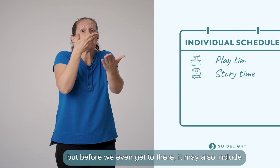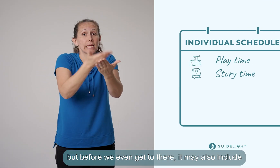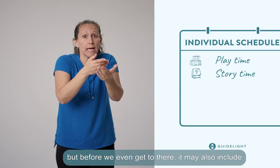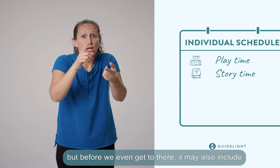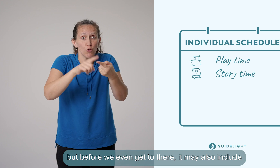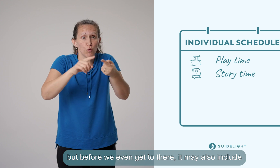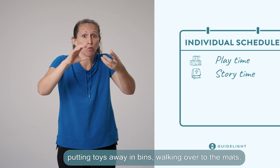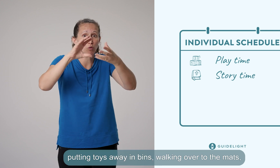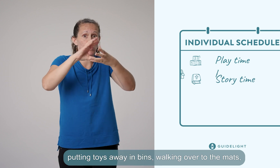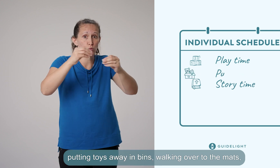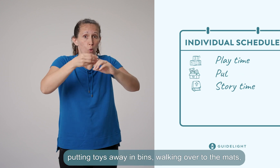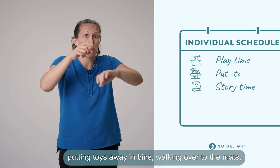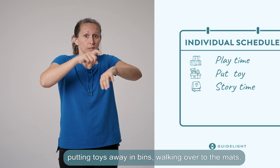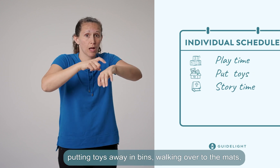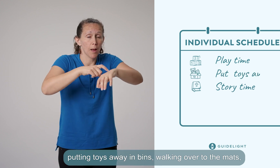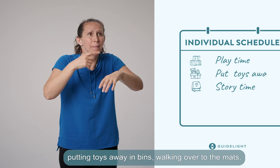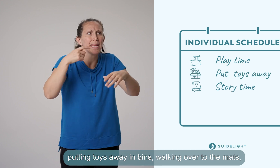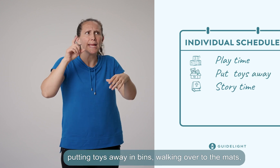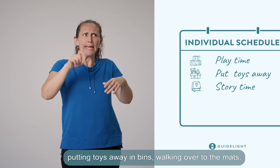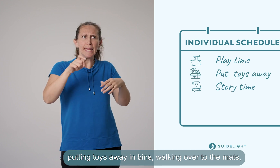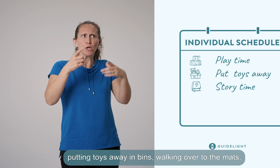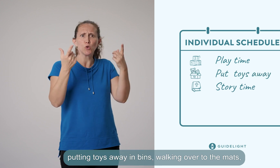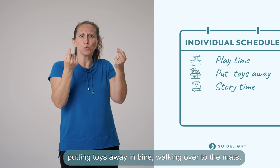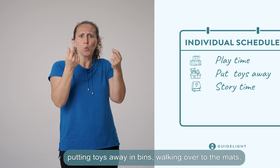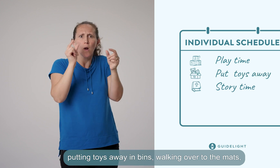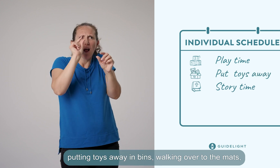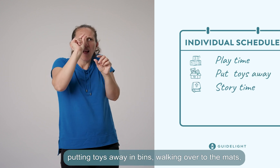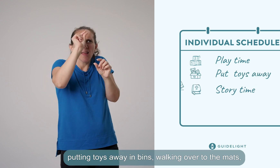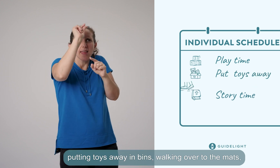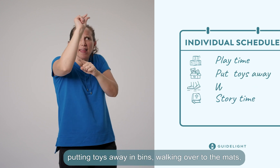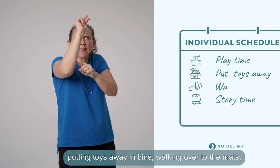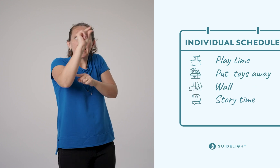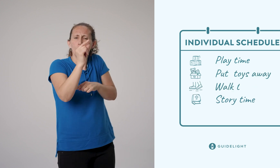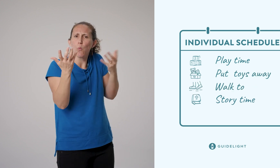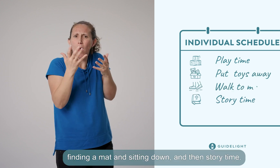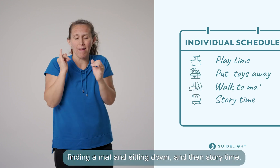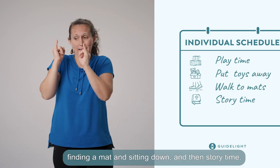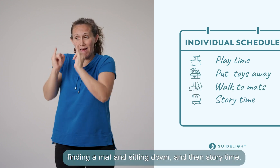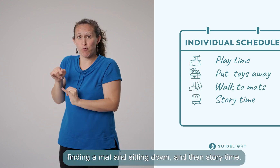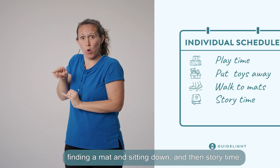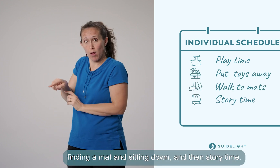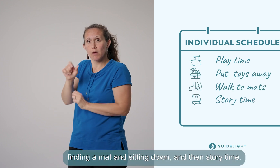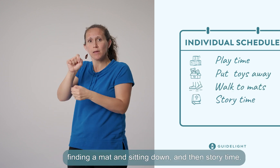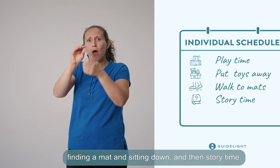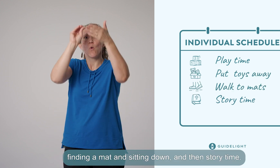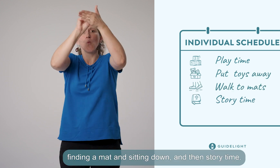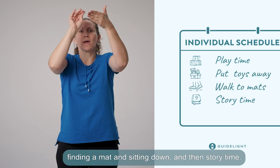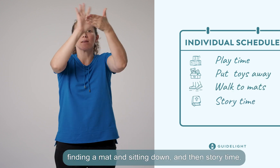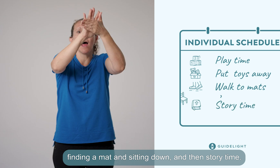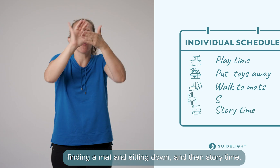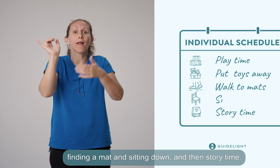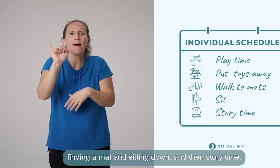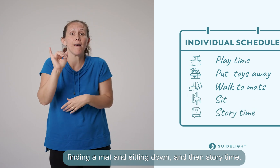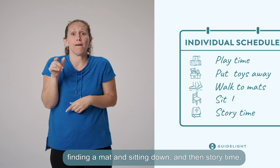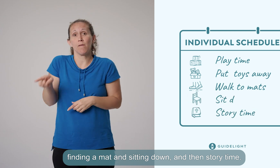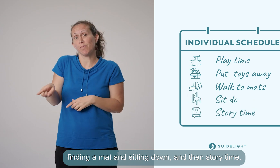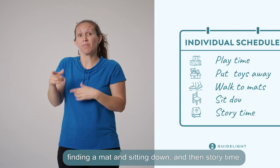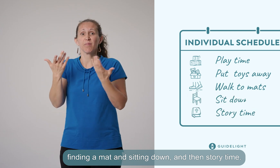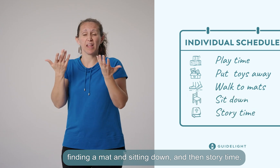also include putting toys away in bins, walking over to the mats, finding a mat and sitting down, and then story